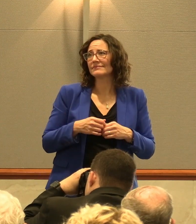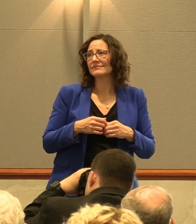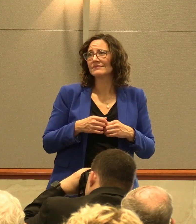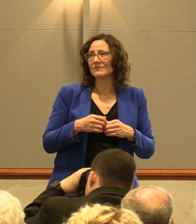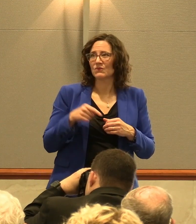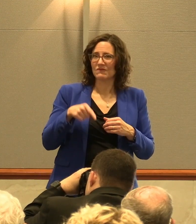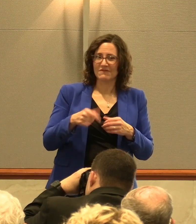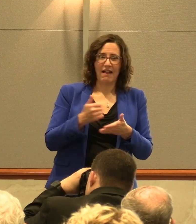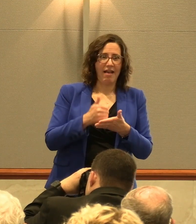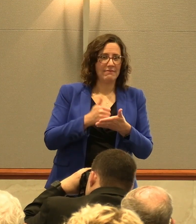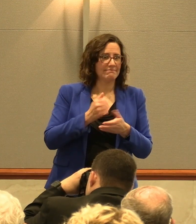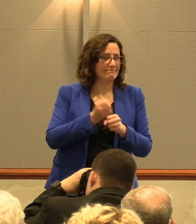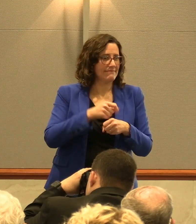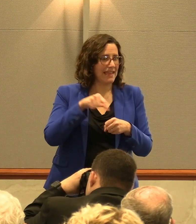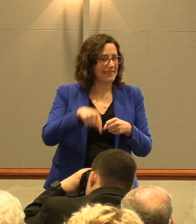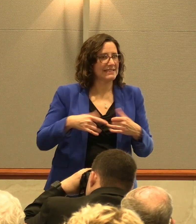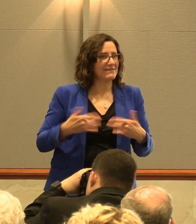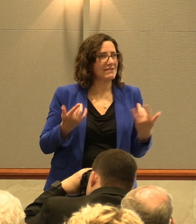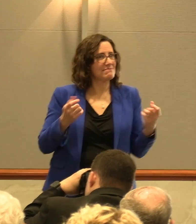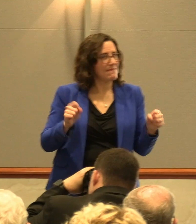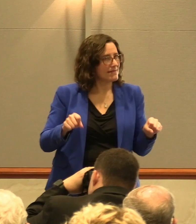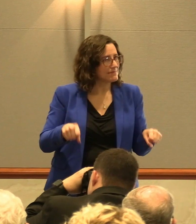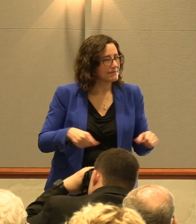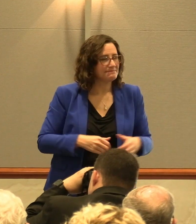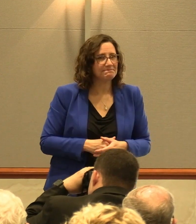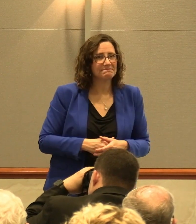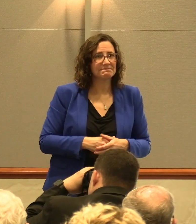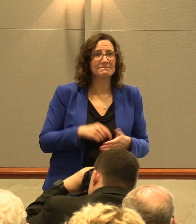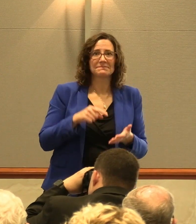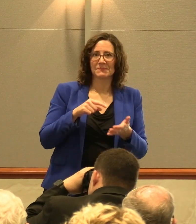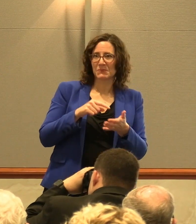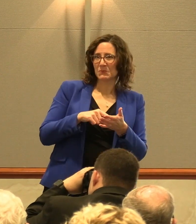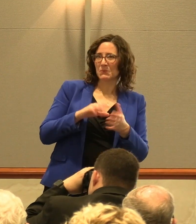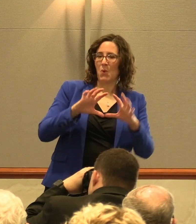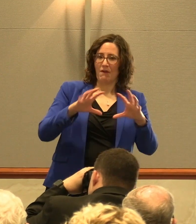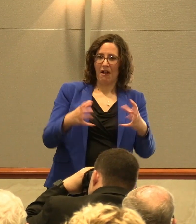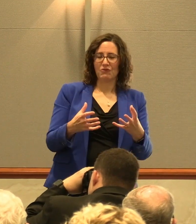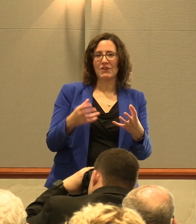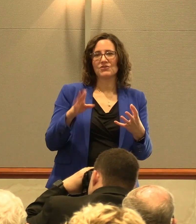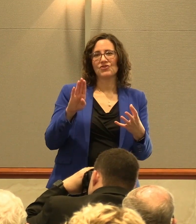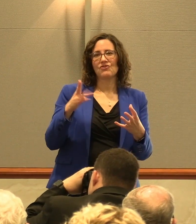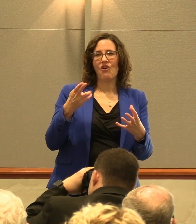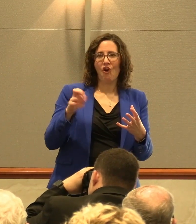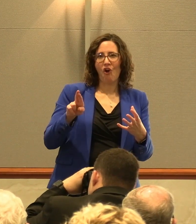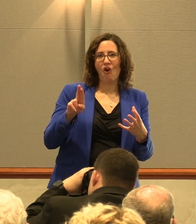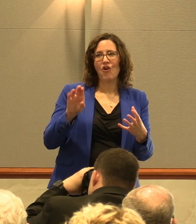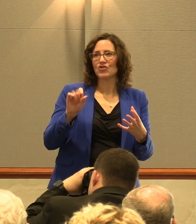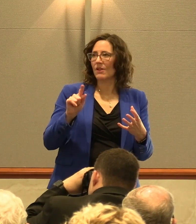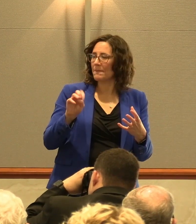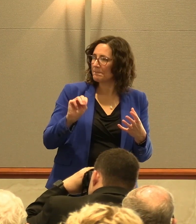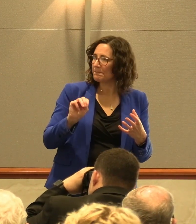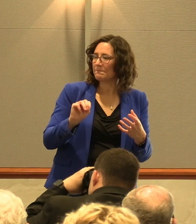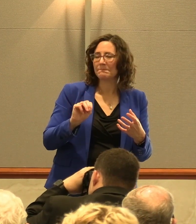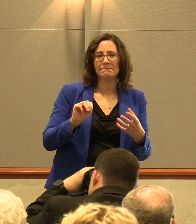make this event possible, to Congregation Shalom